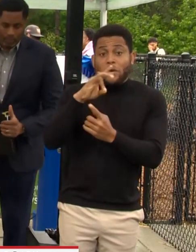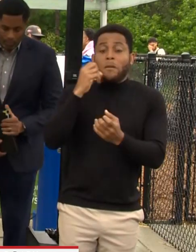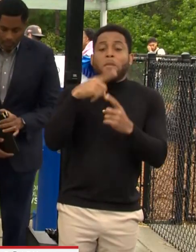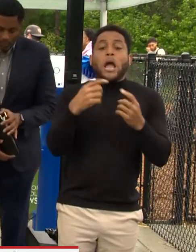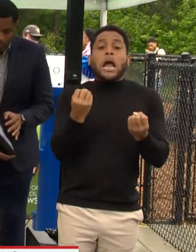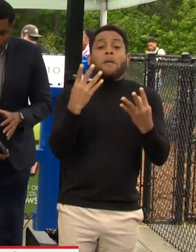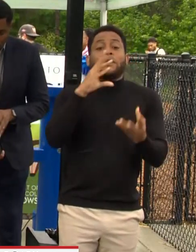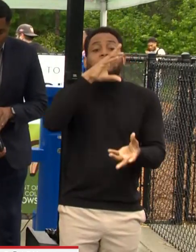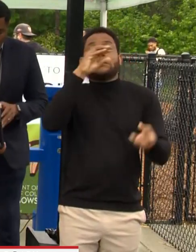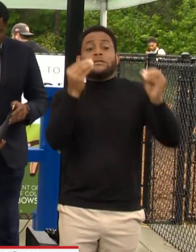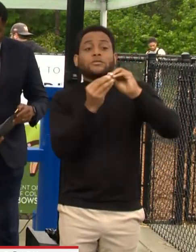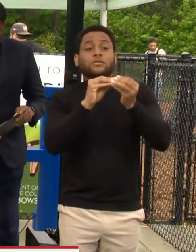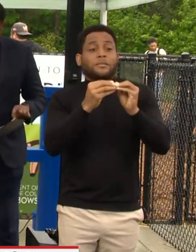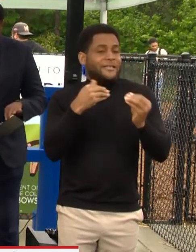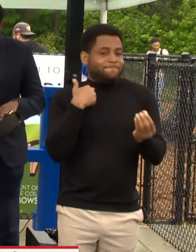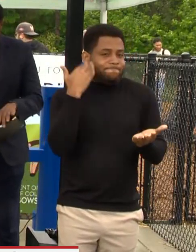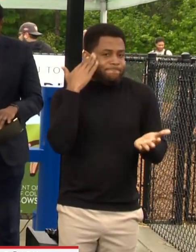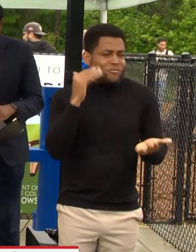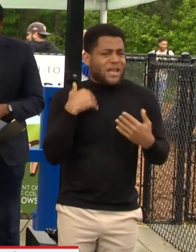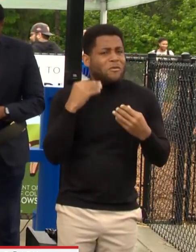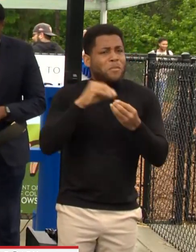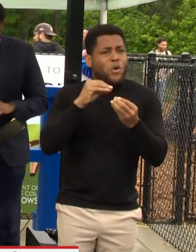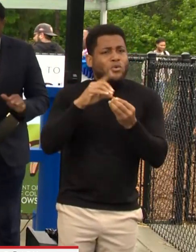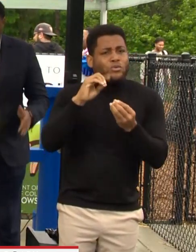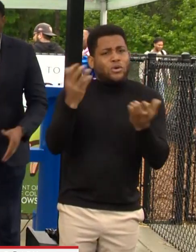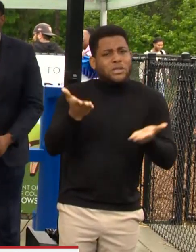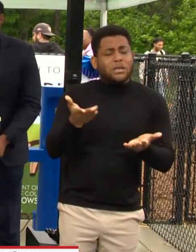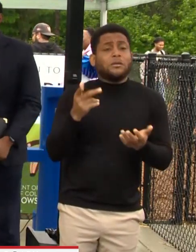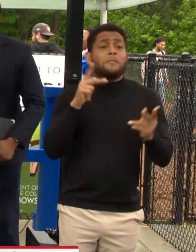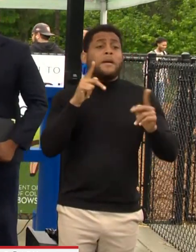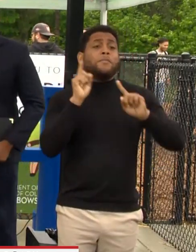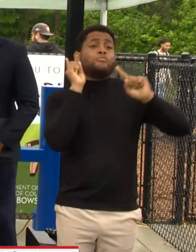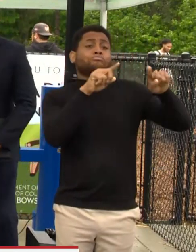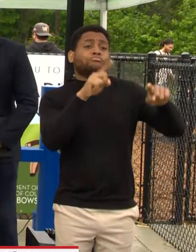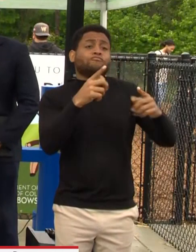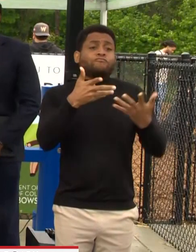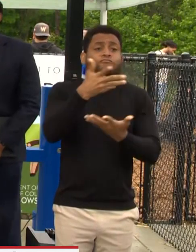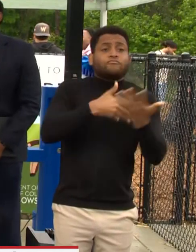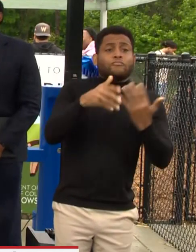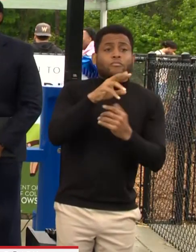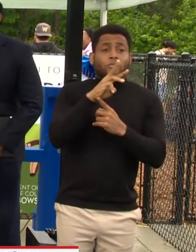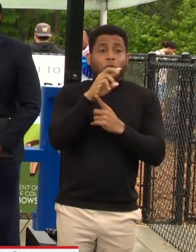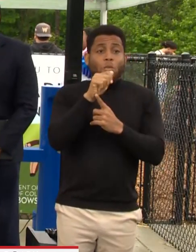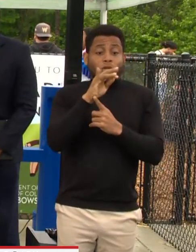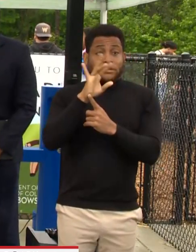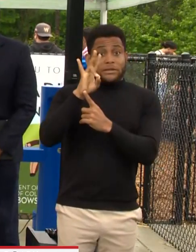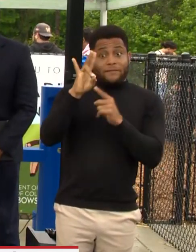who are visiting their friends and neighbors in Ward 7, we hope it's well used. Yes.